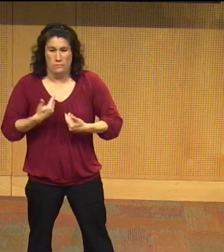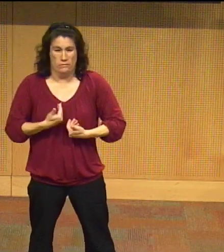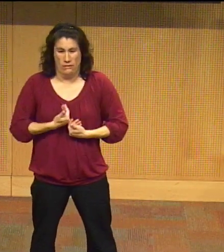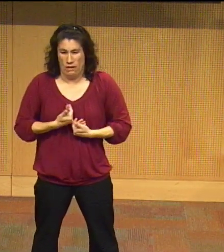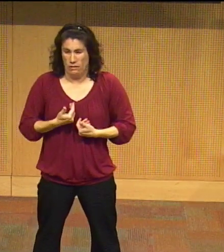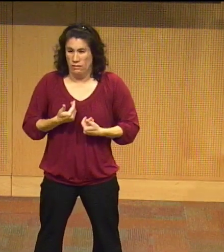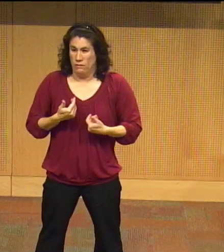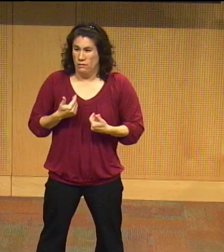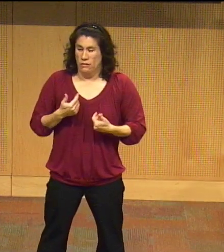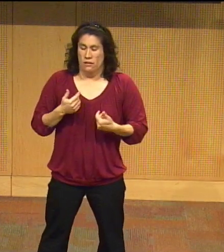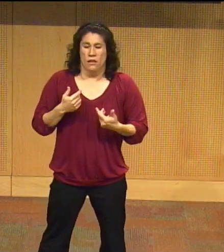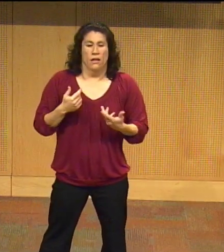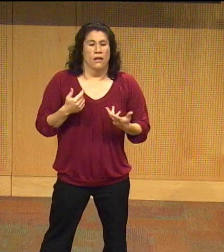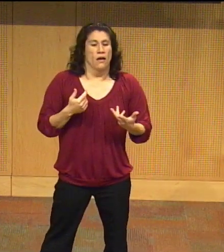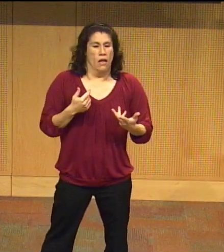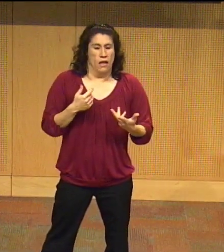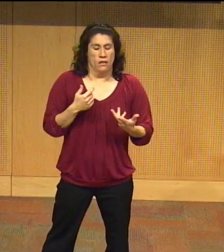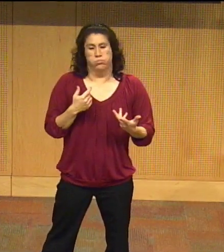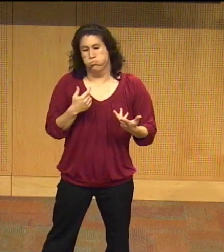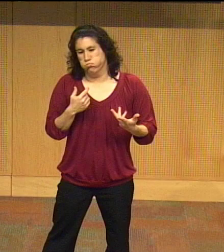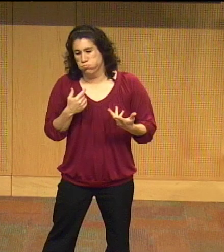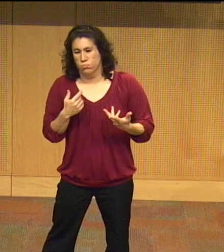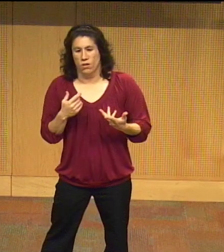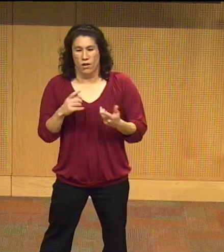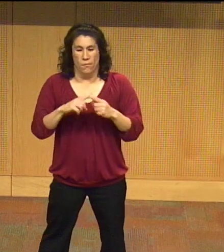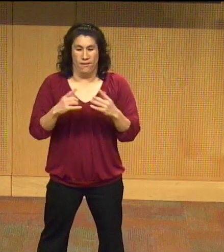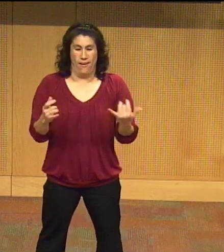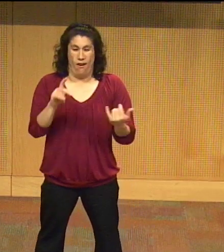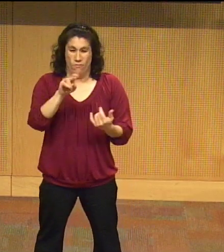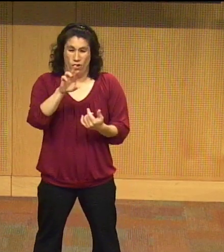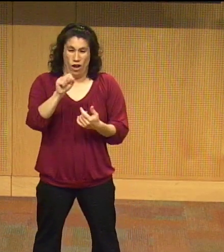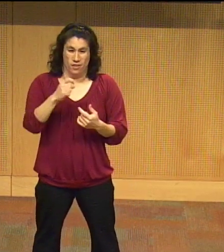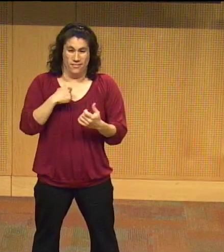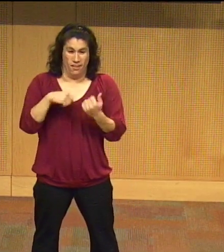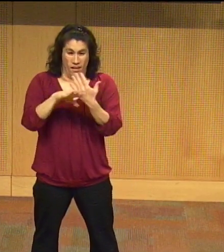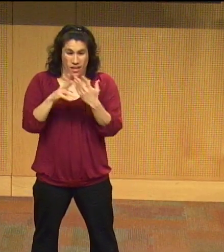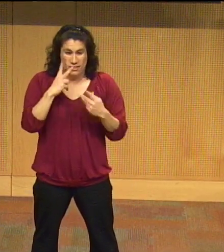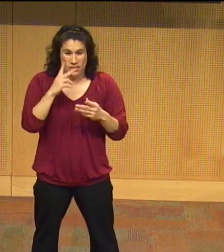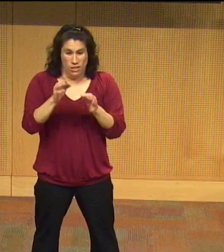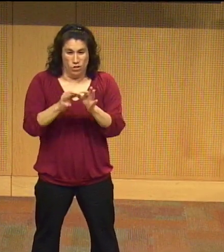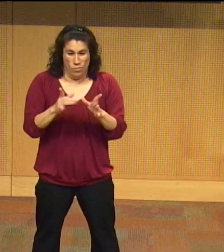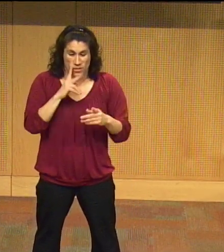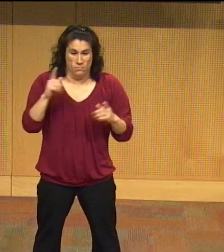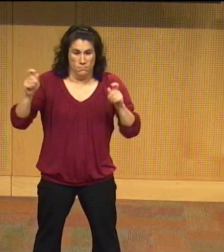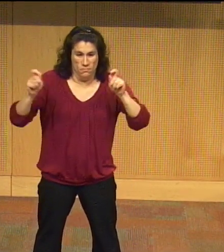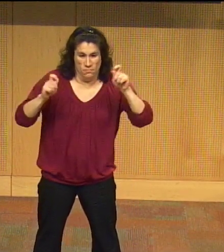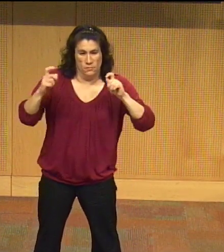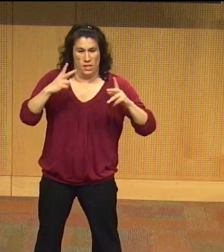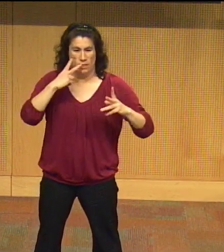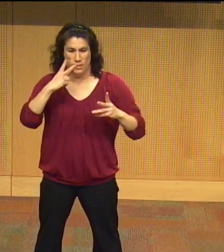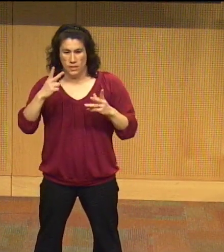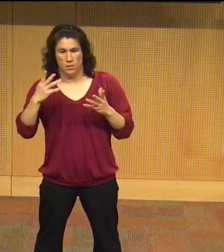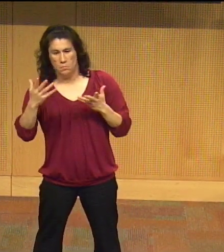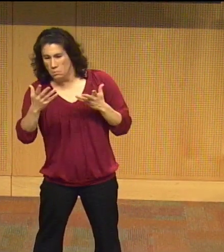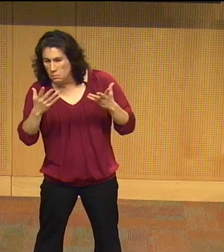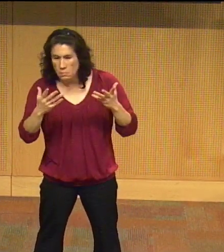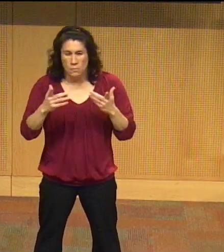felt. Were they angry? Were they upset? What were they feeling at the time? But now with video relay services, I can see